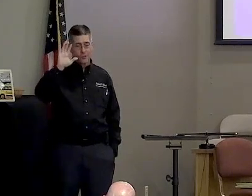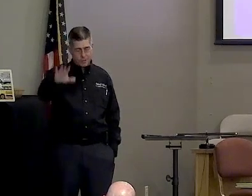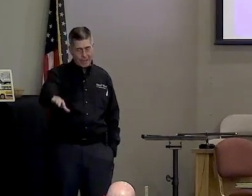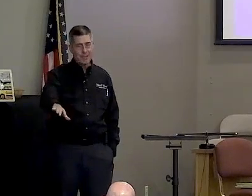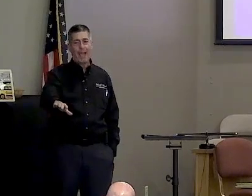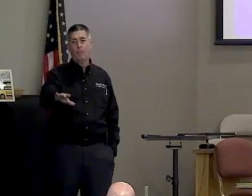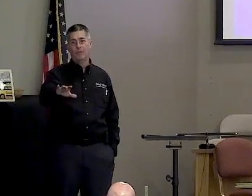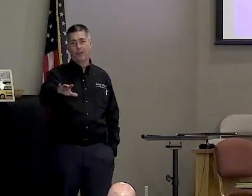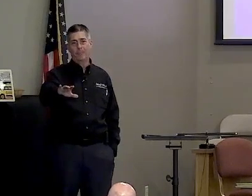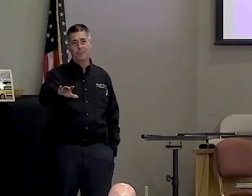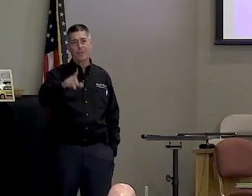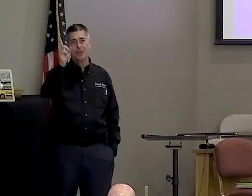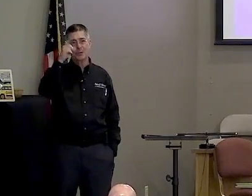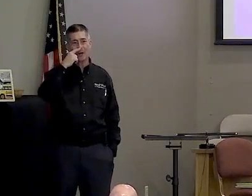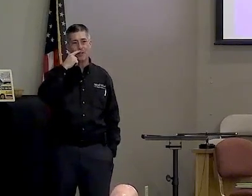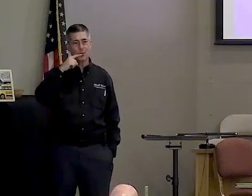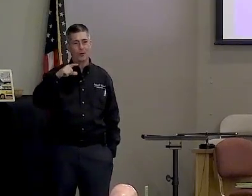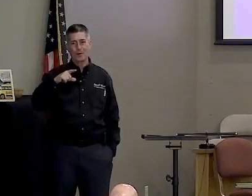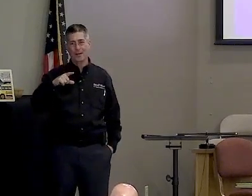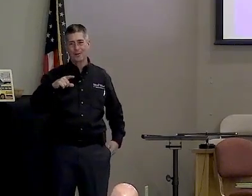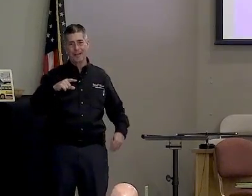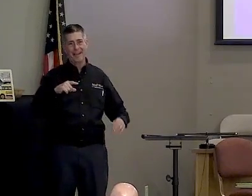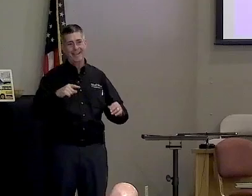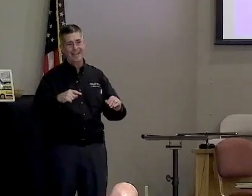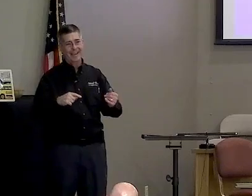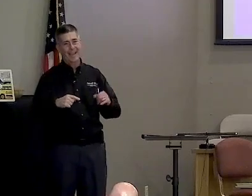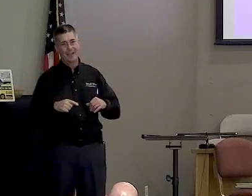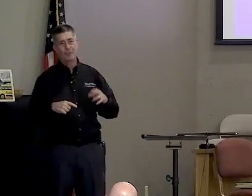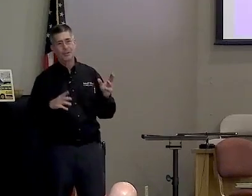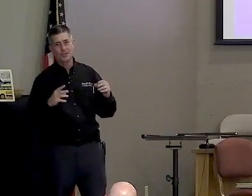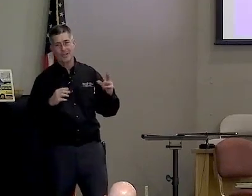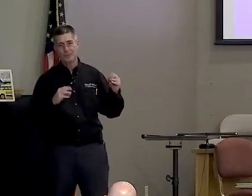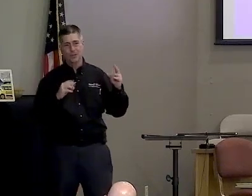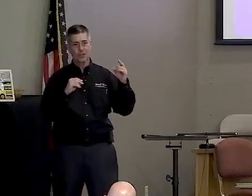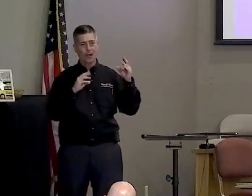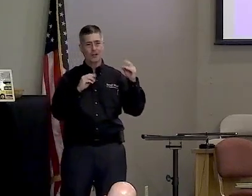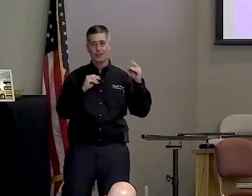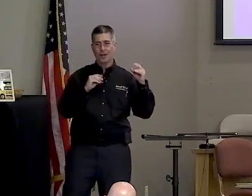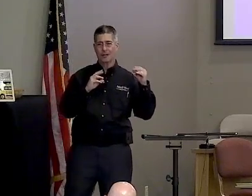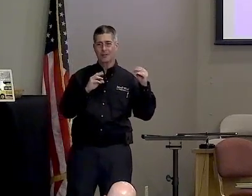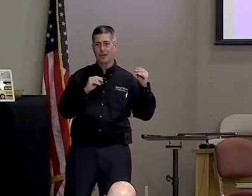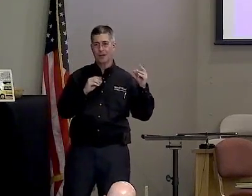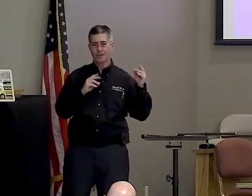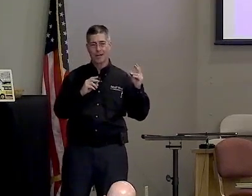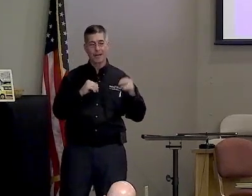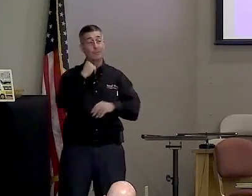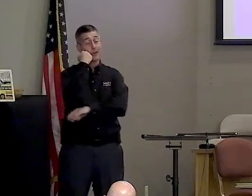take time with them. I mentioned Ray Short earlier today, how that he would just talk, talk, talk, talk, talk, talk, and I'm sitting there.